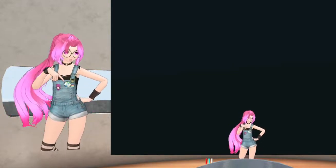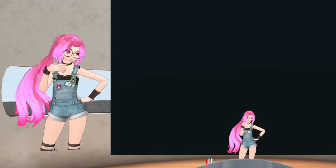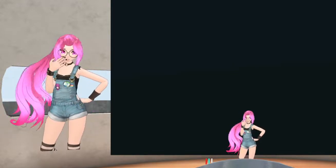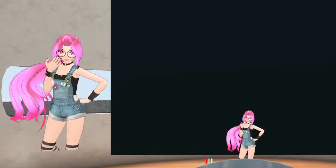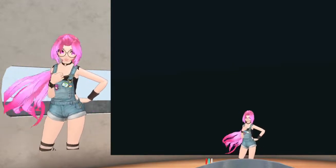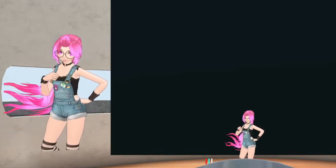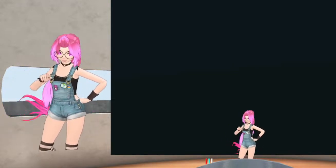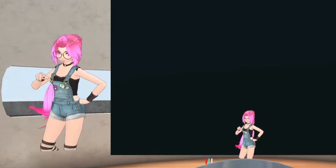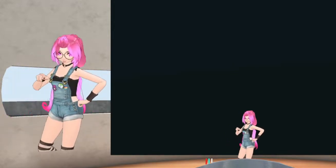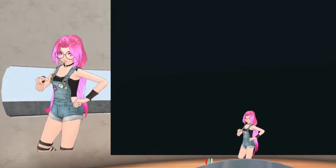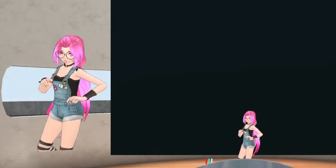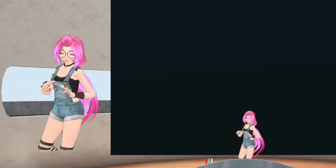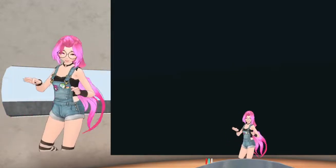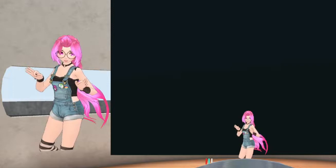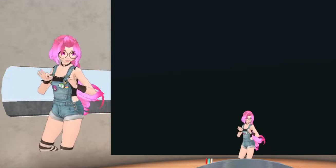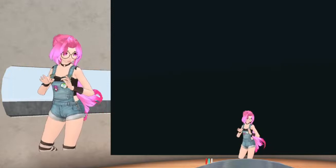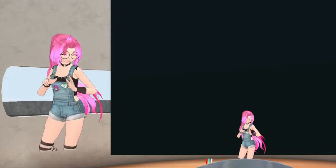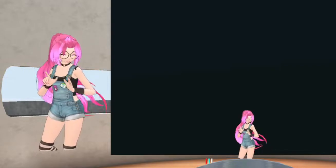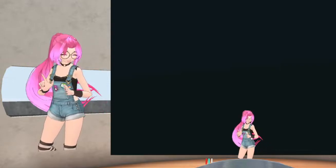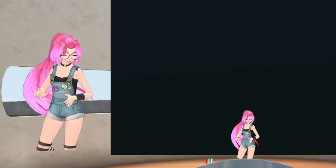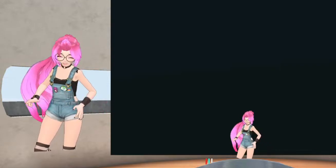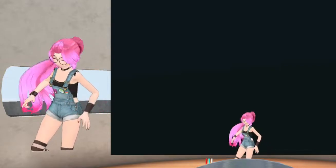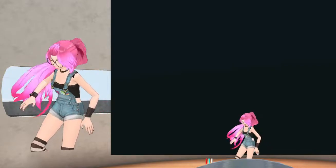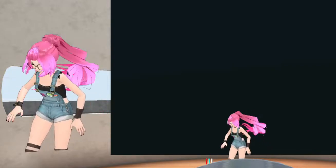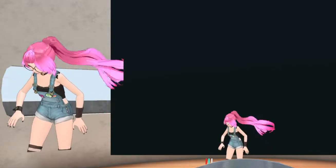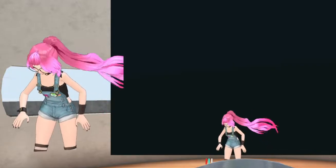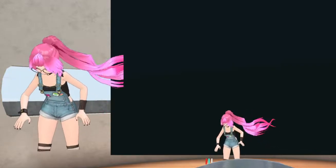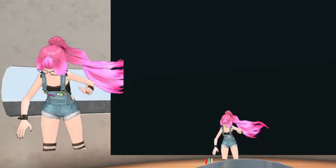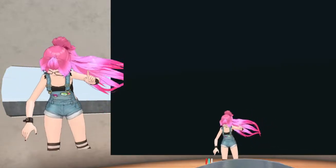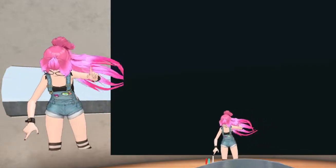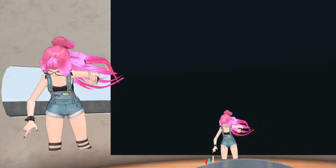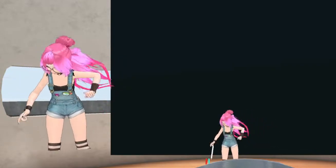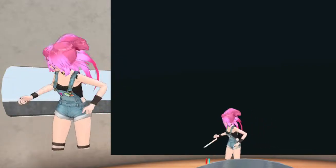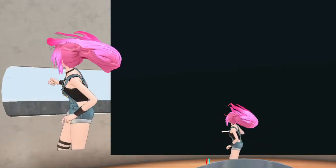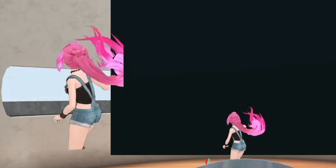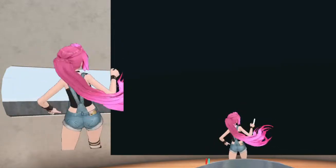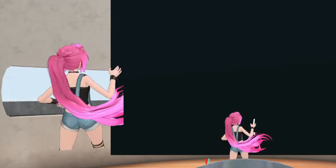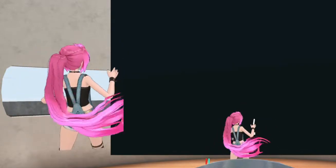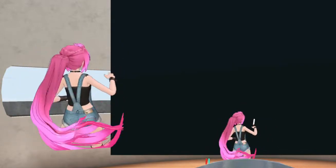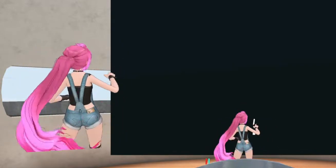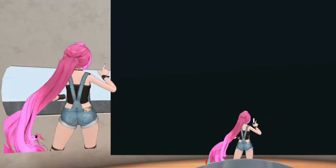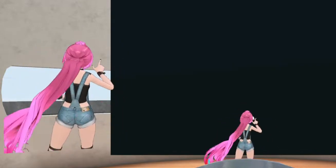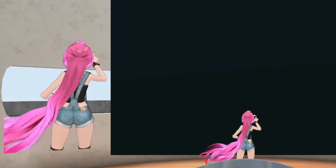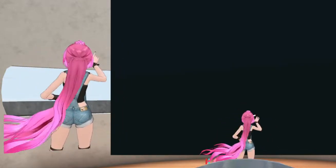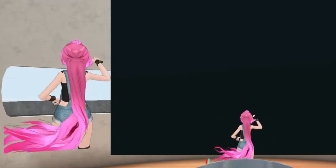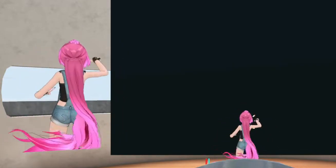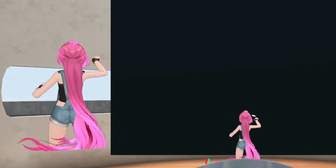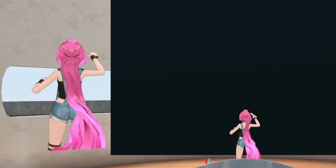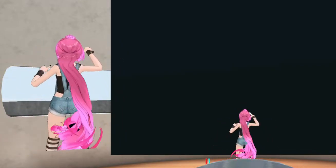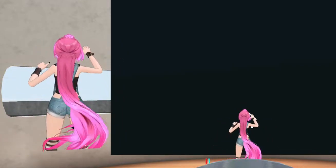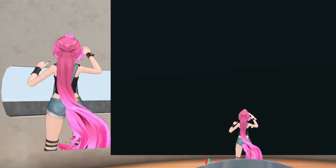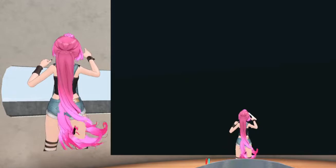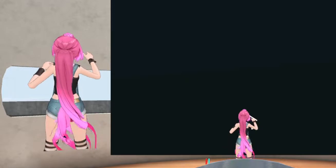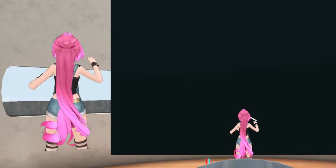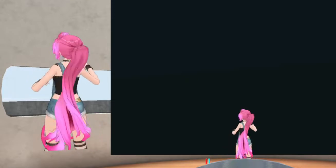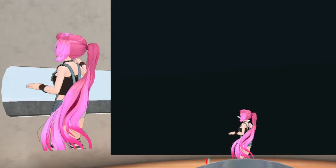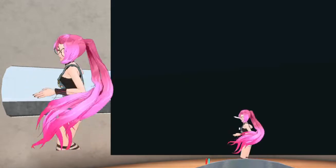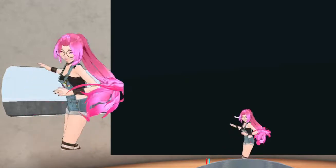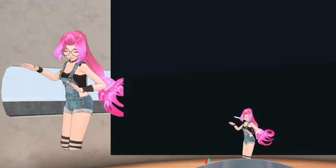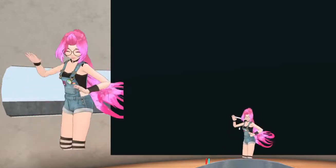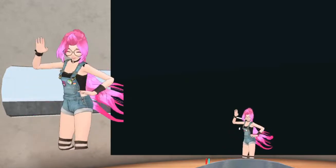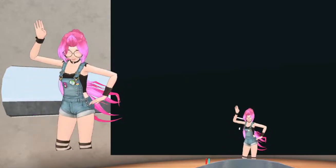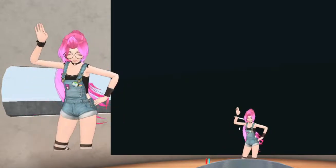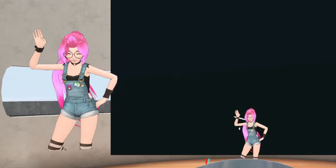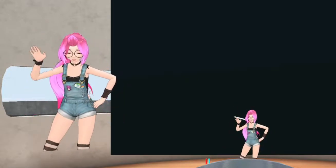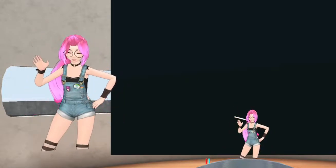nose and falling asleep. This is very important to review. You might learn something new. Okay. So I think,